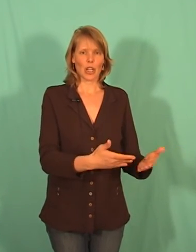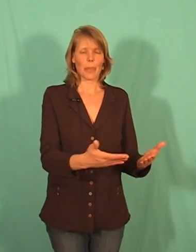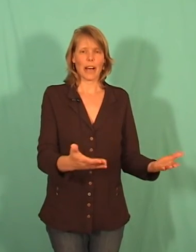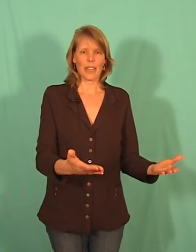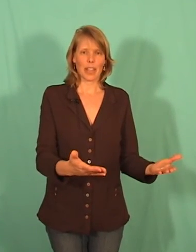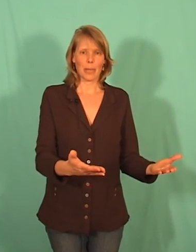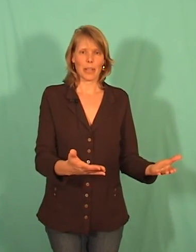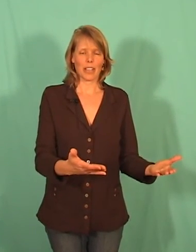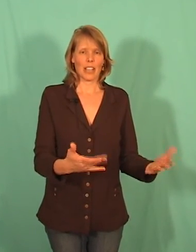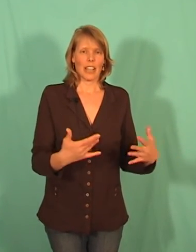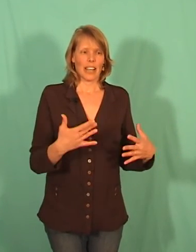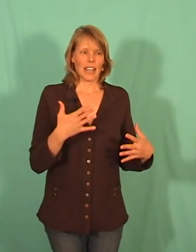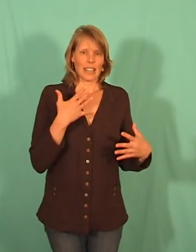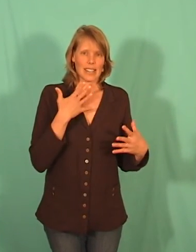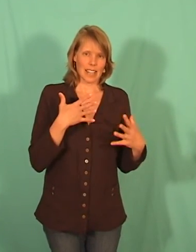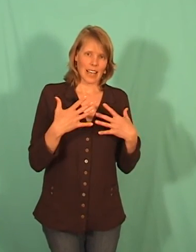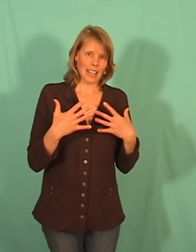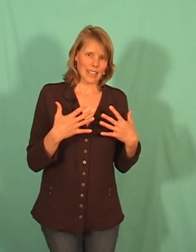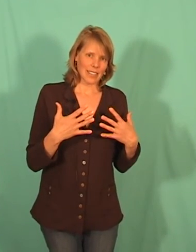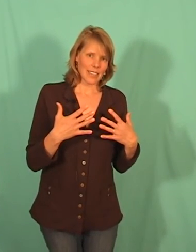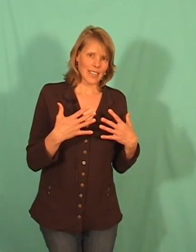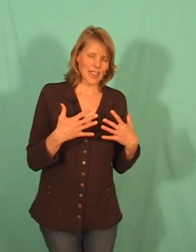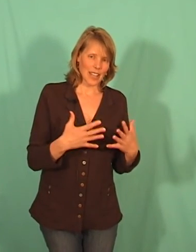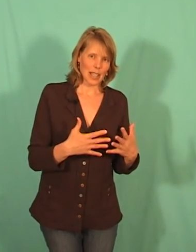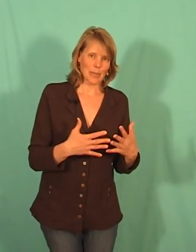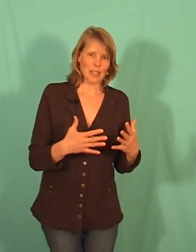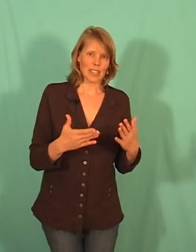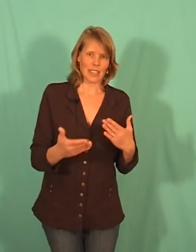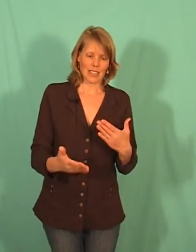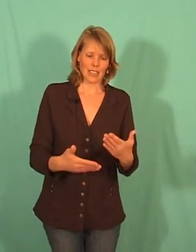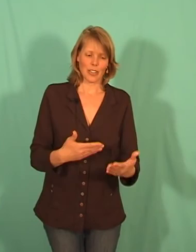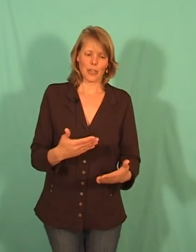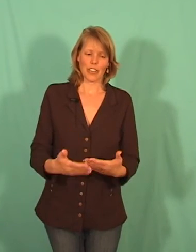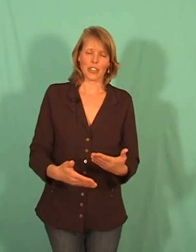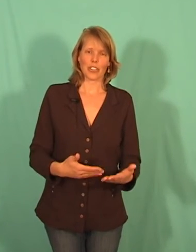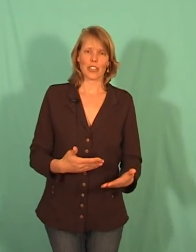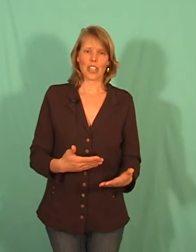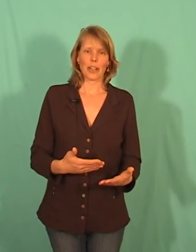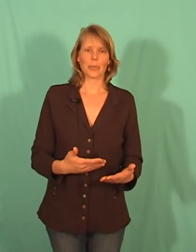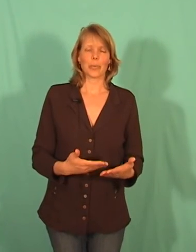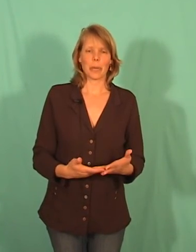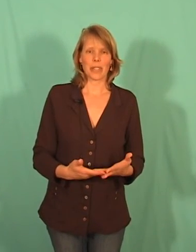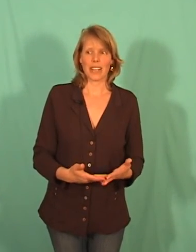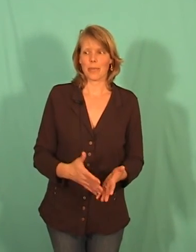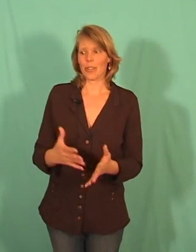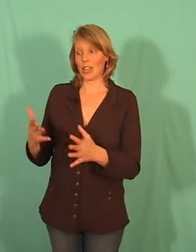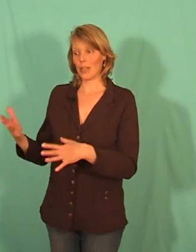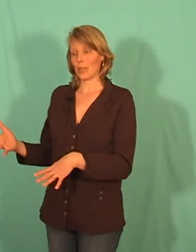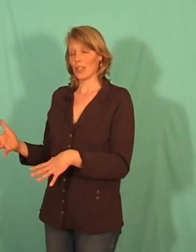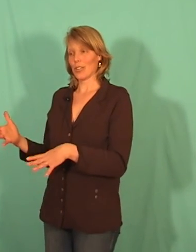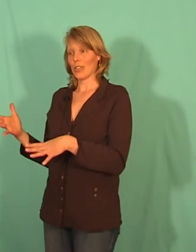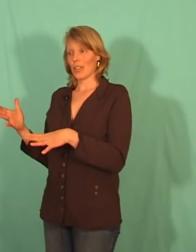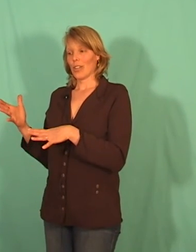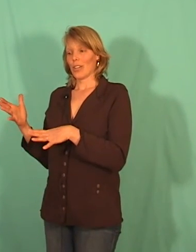about them and sign their names, and eventually your child will be able to sign them. So then when you're